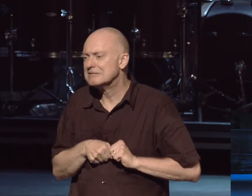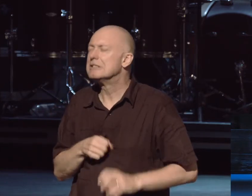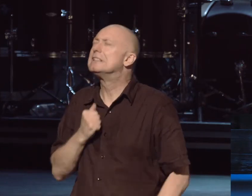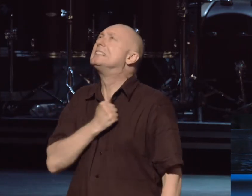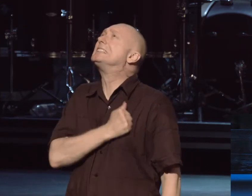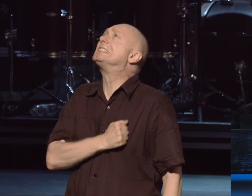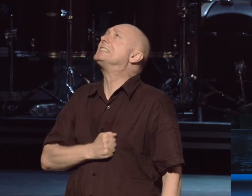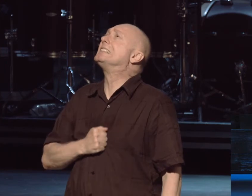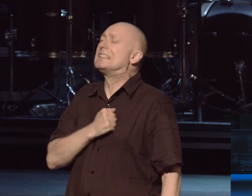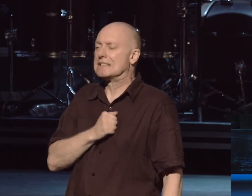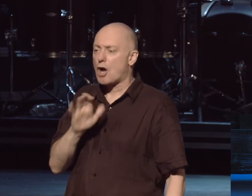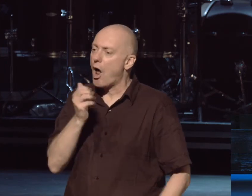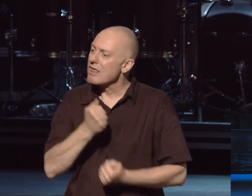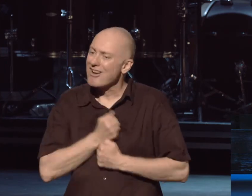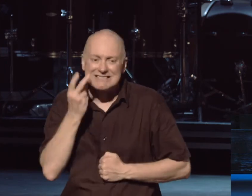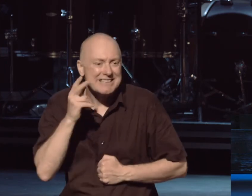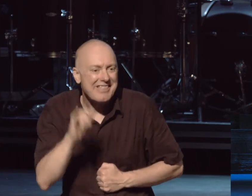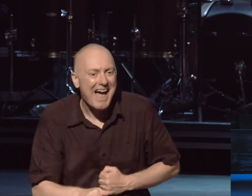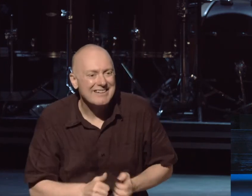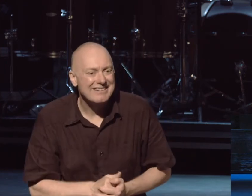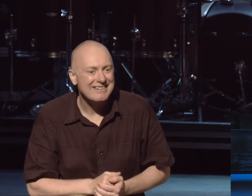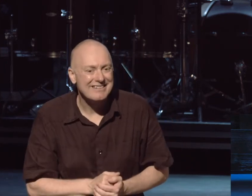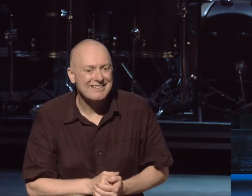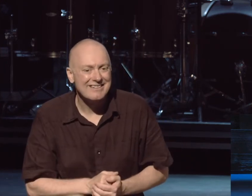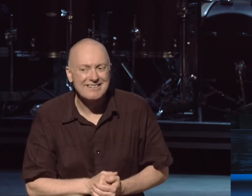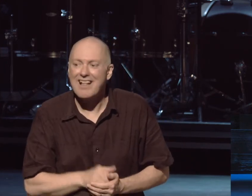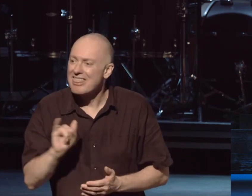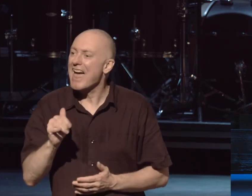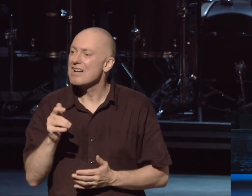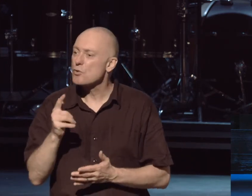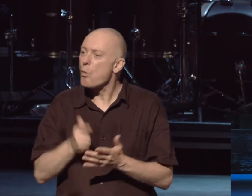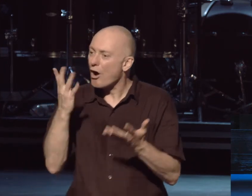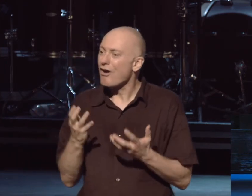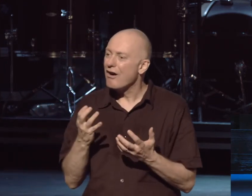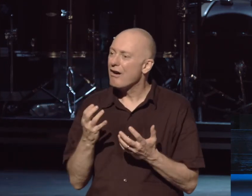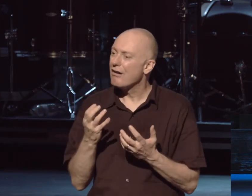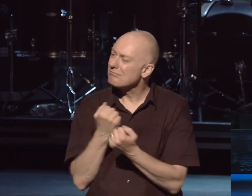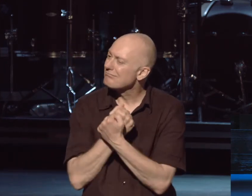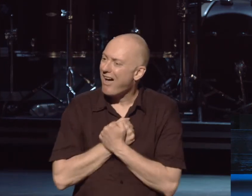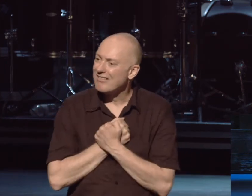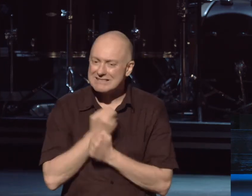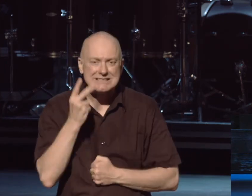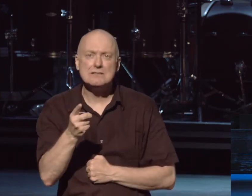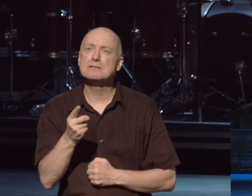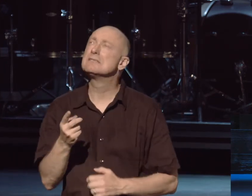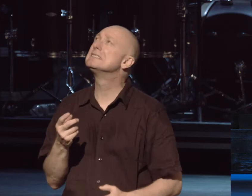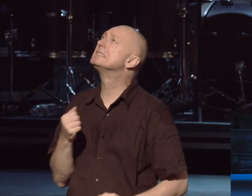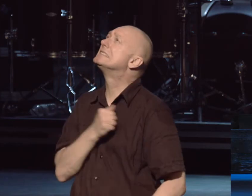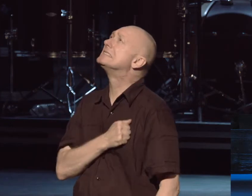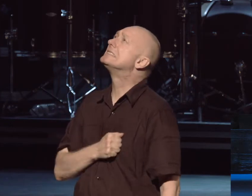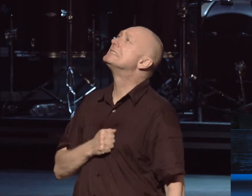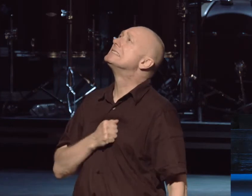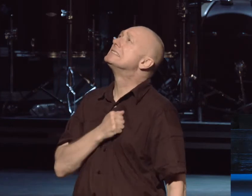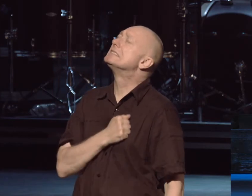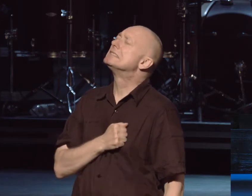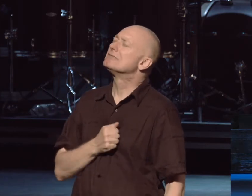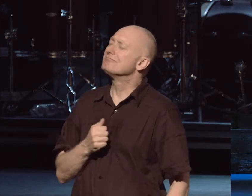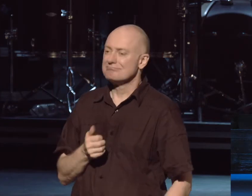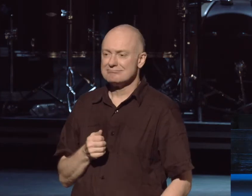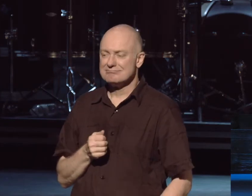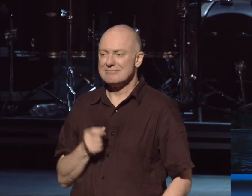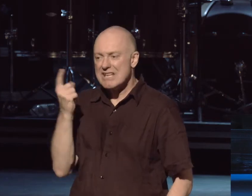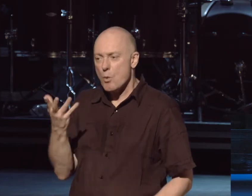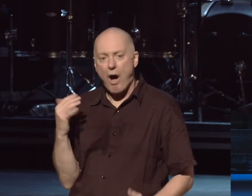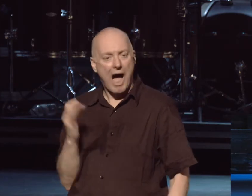heart. That's what God loves. He wants our heart. So what does genuine confession